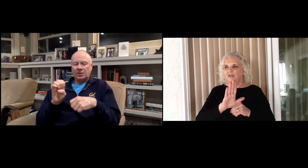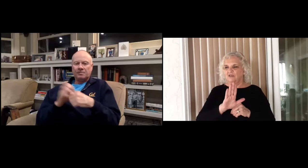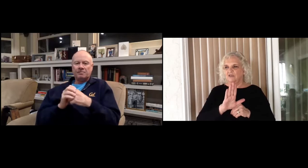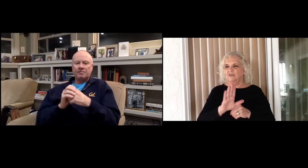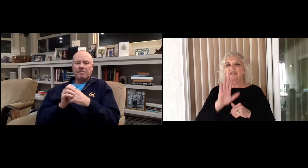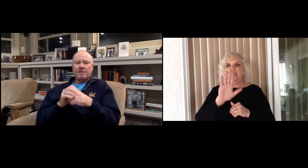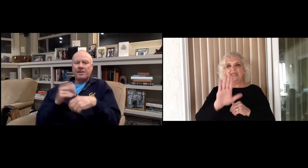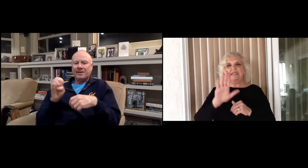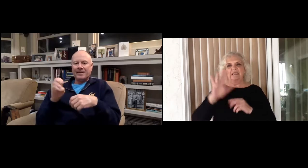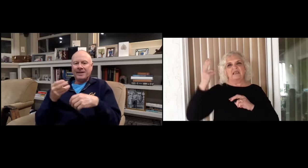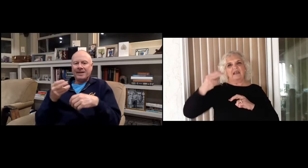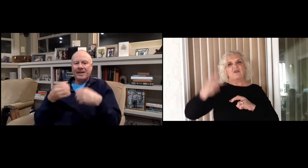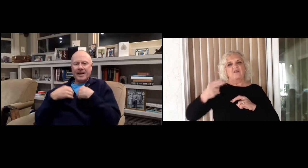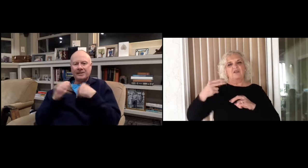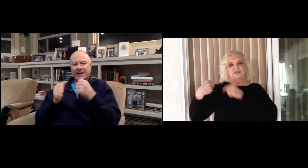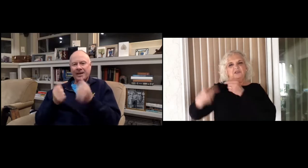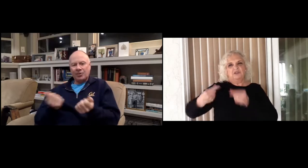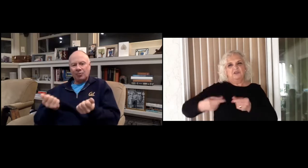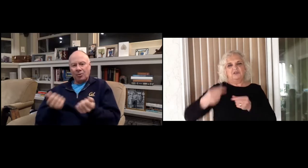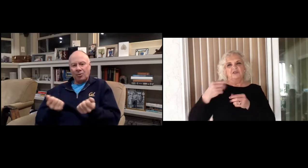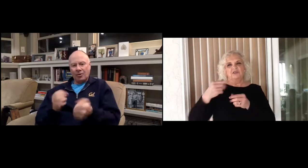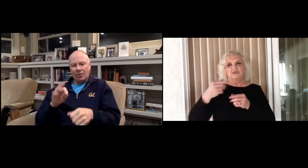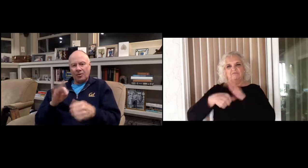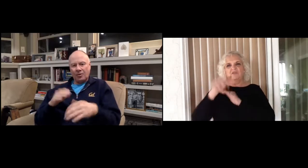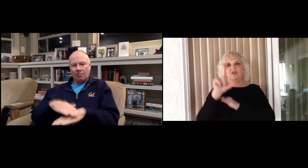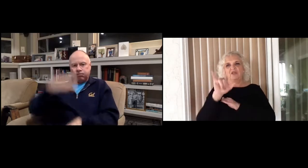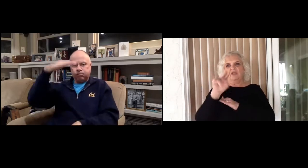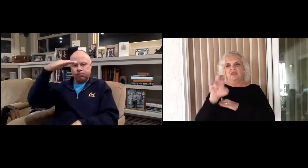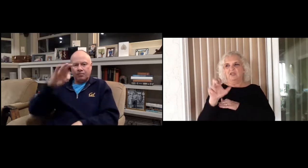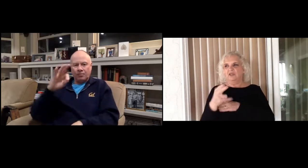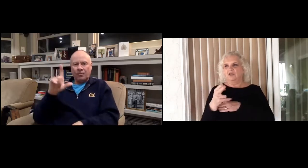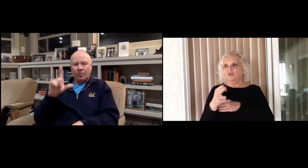heritage. He has a drawer